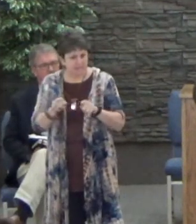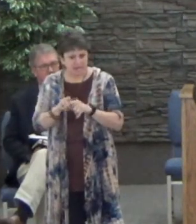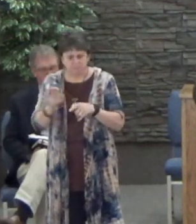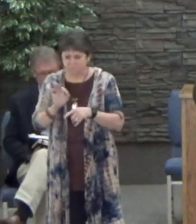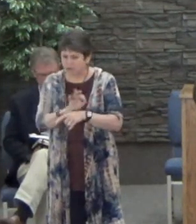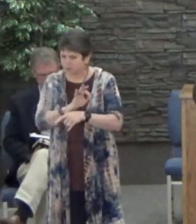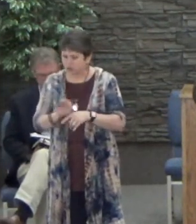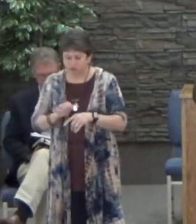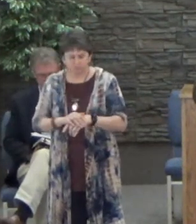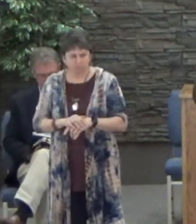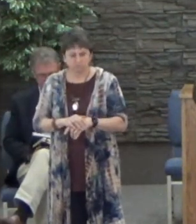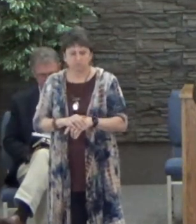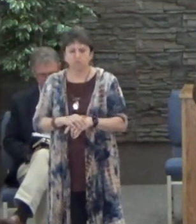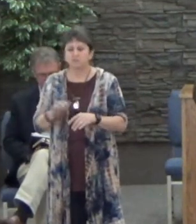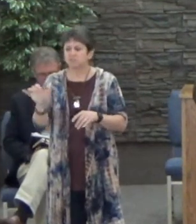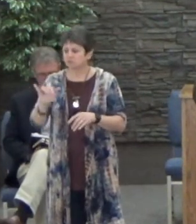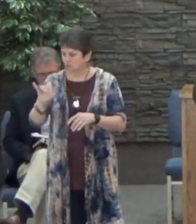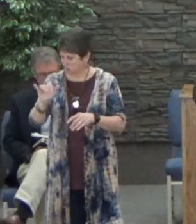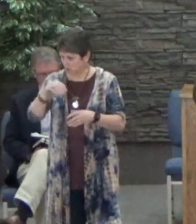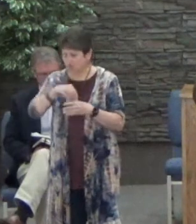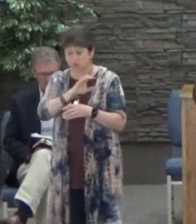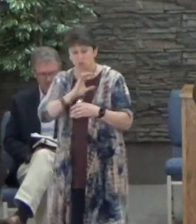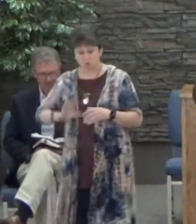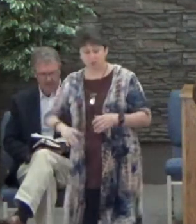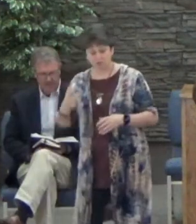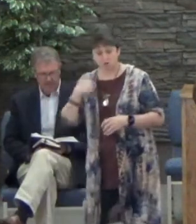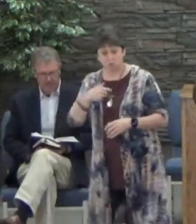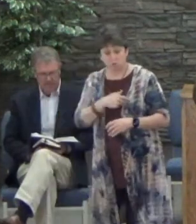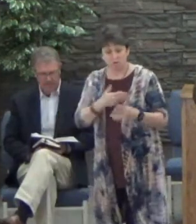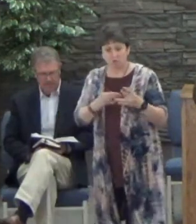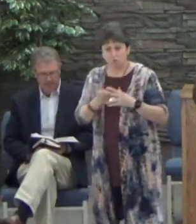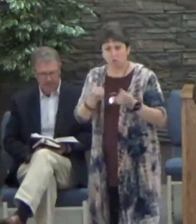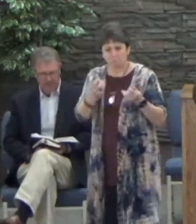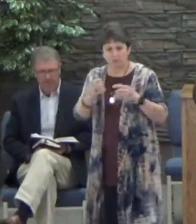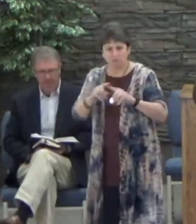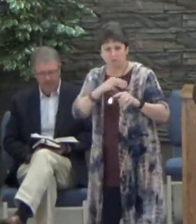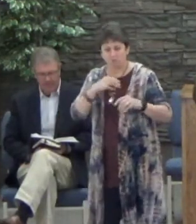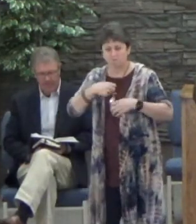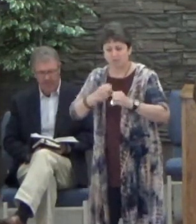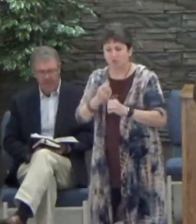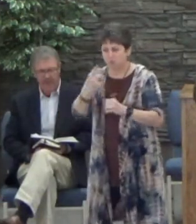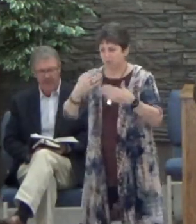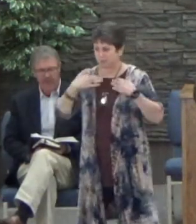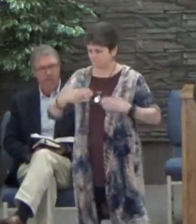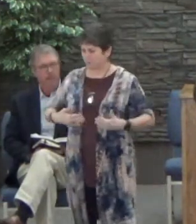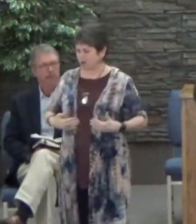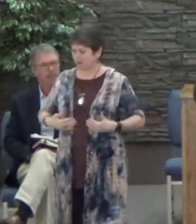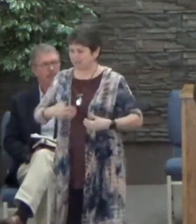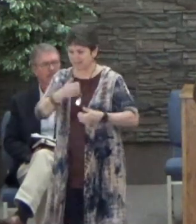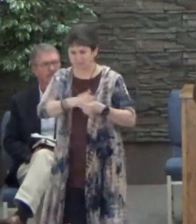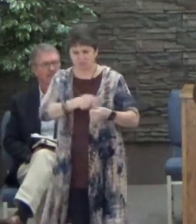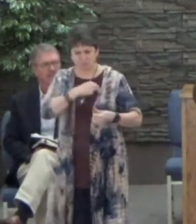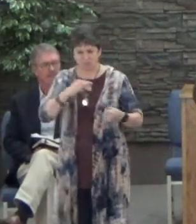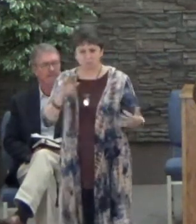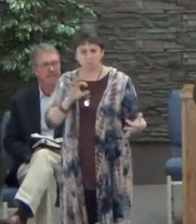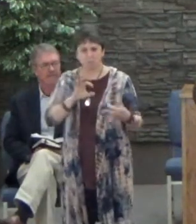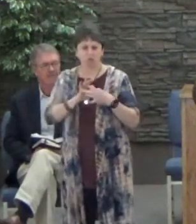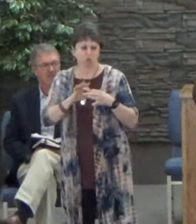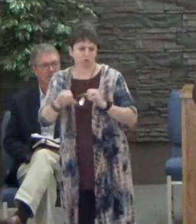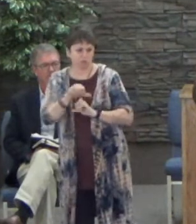function, so in Christ we, through many, form one body, and each member belongs to all the